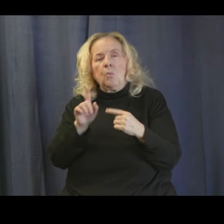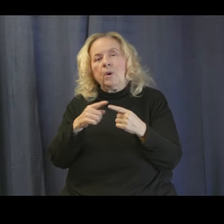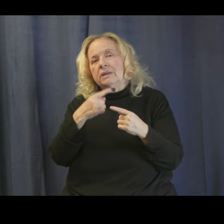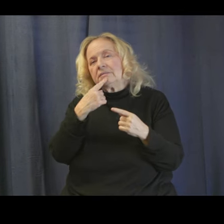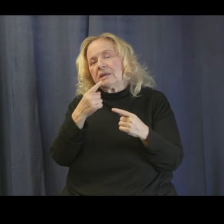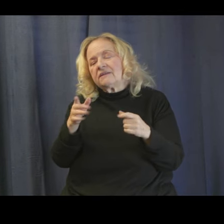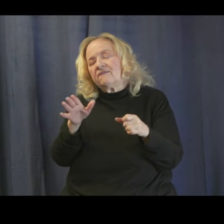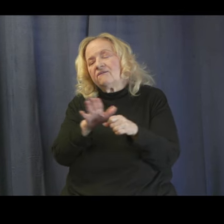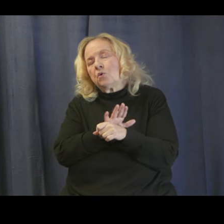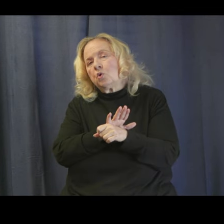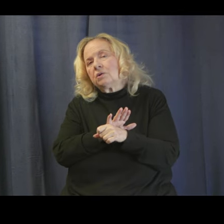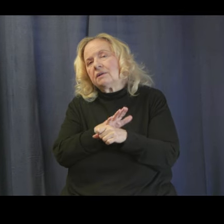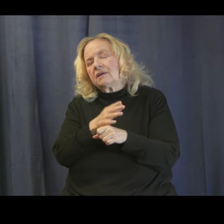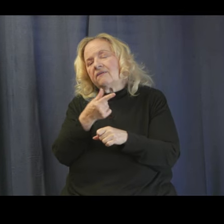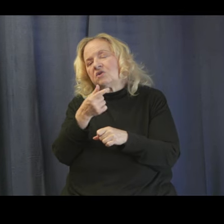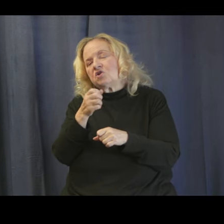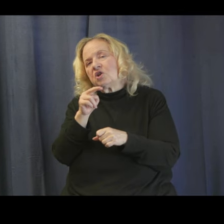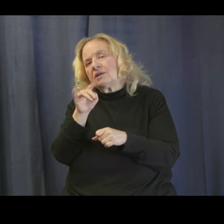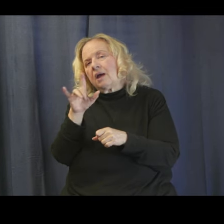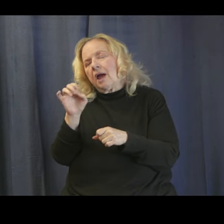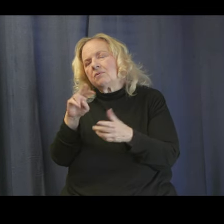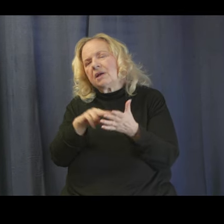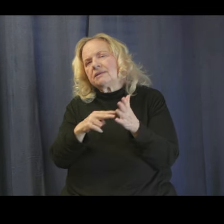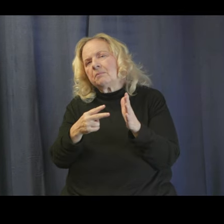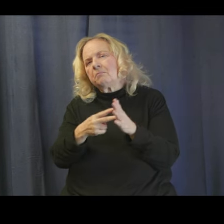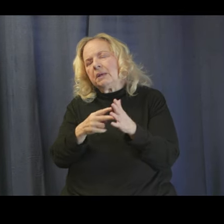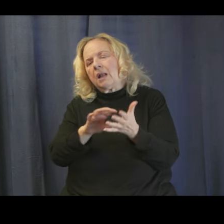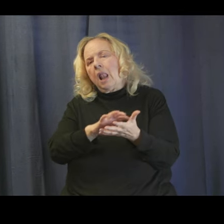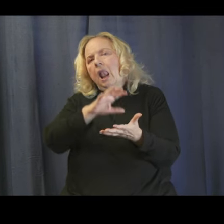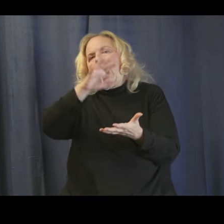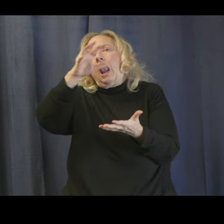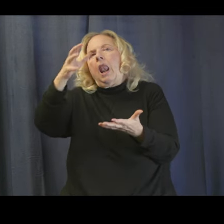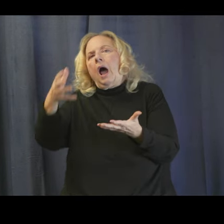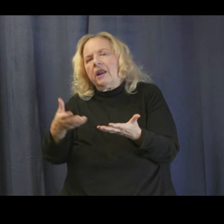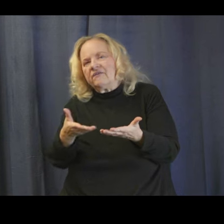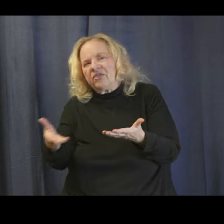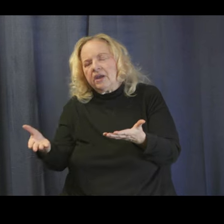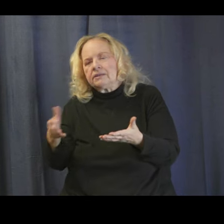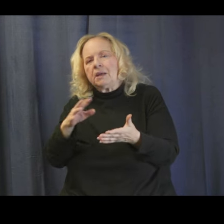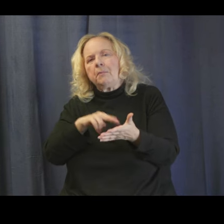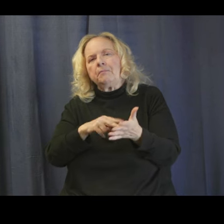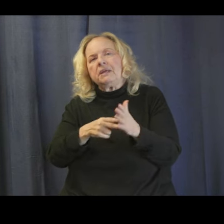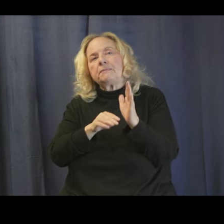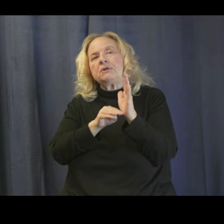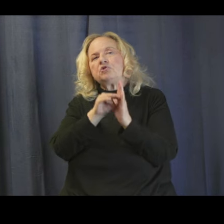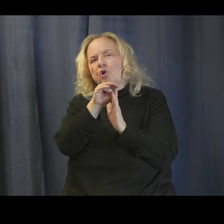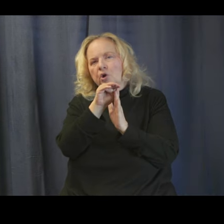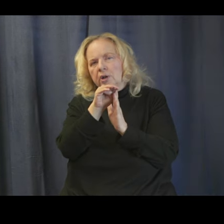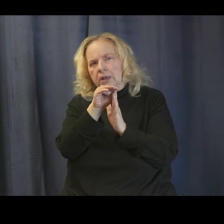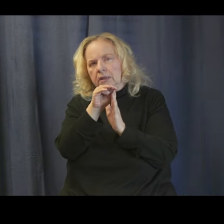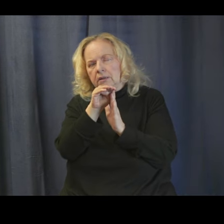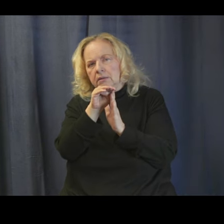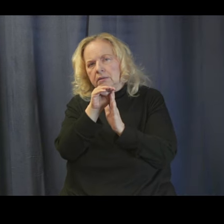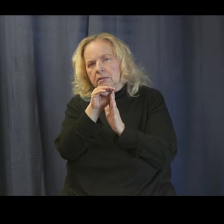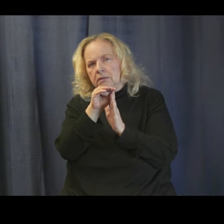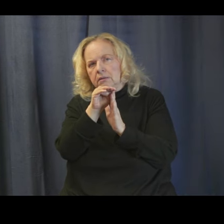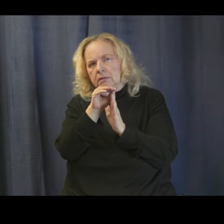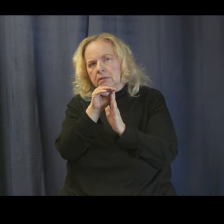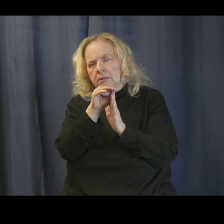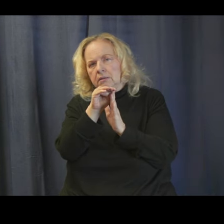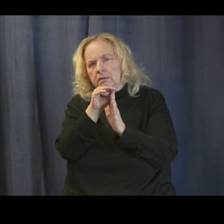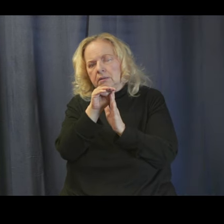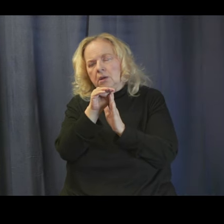when it says the fullness of the Gentiles, that doesn't mean quantity. It means maturity. You don't harvest a